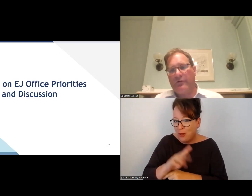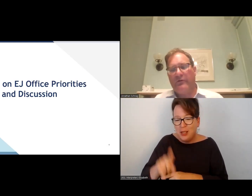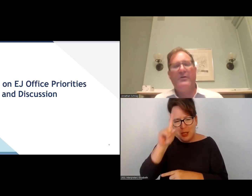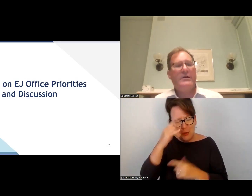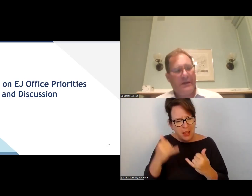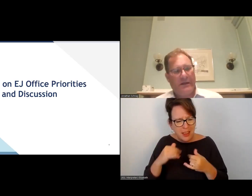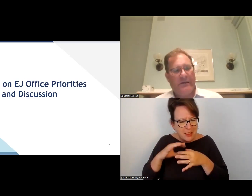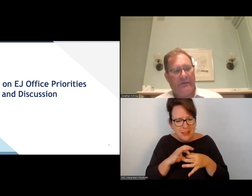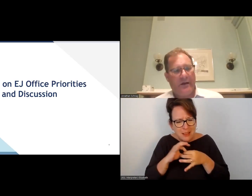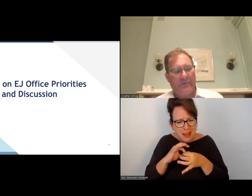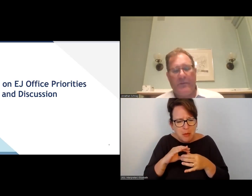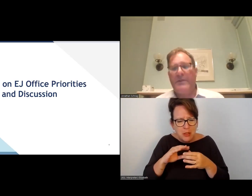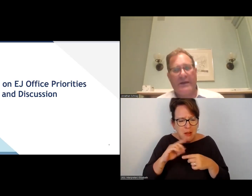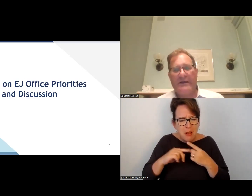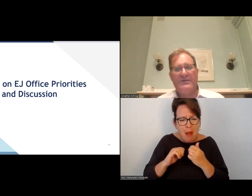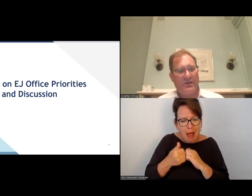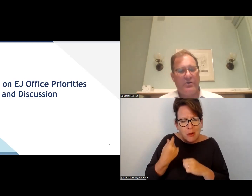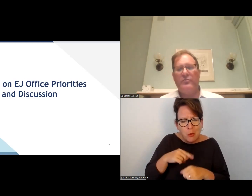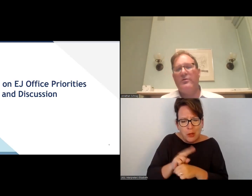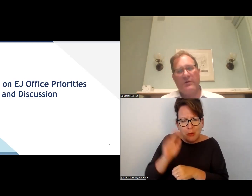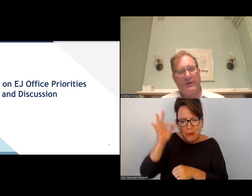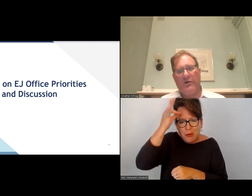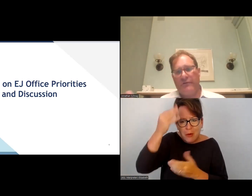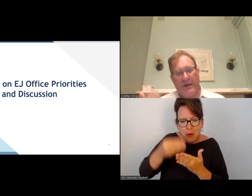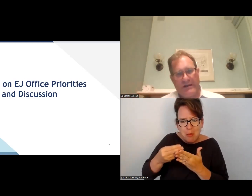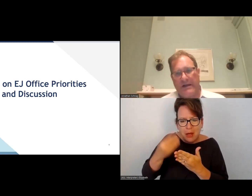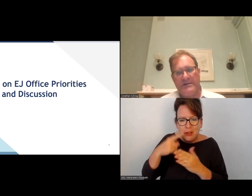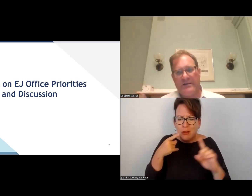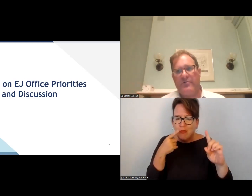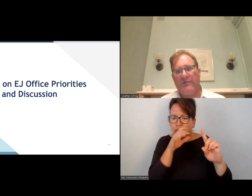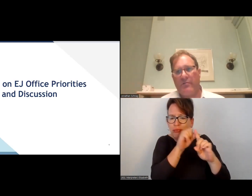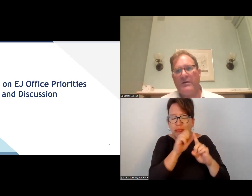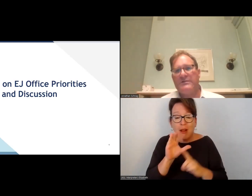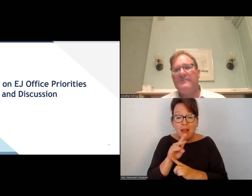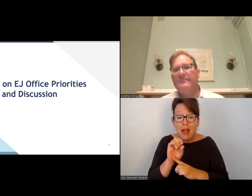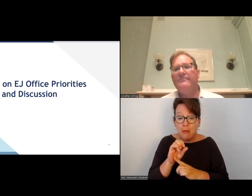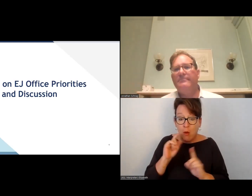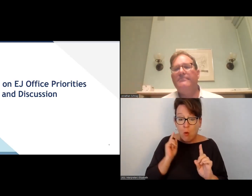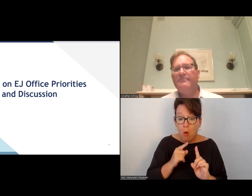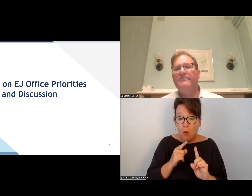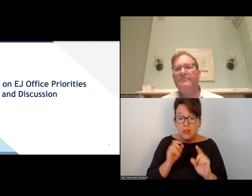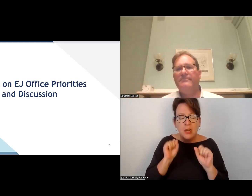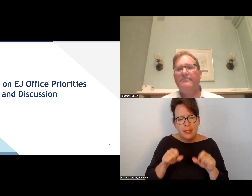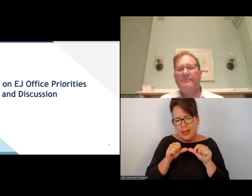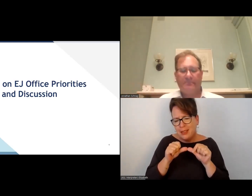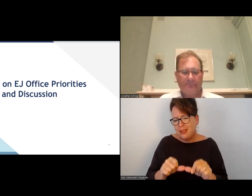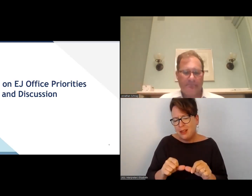climate goals is something that can continue, for the next 18 to 24 months.